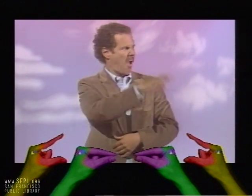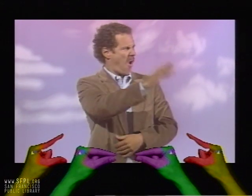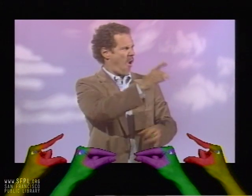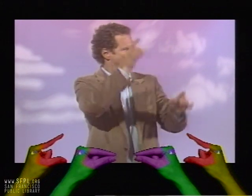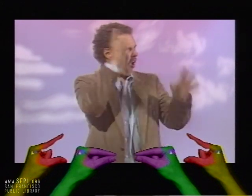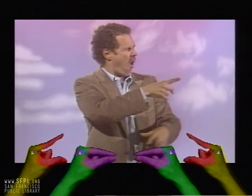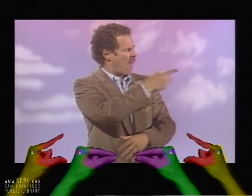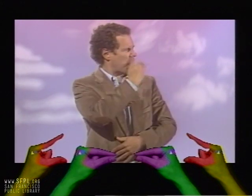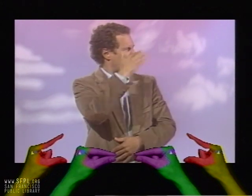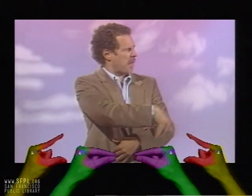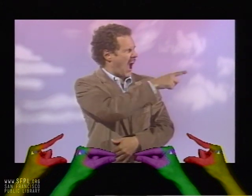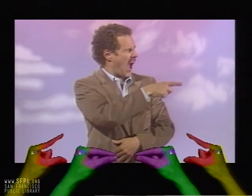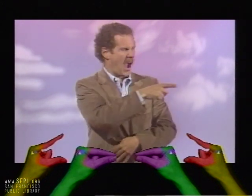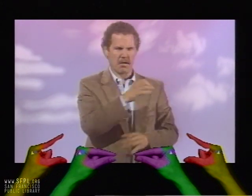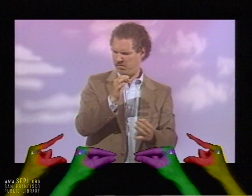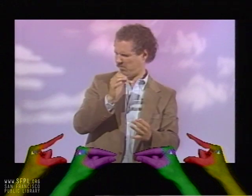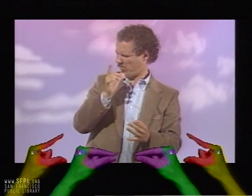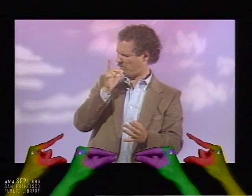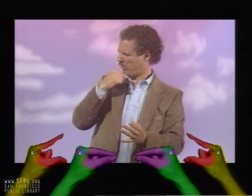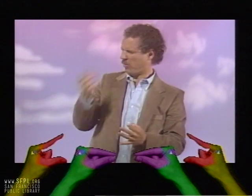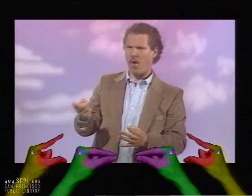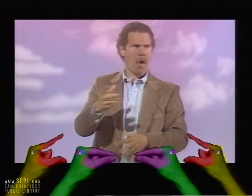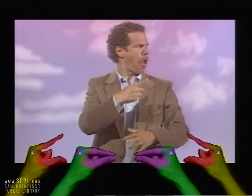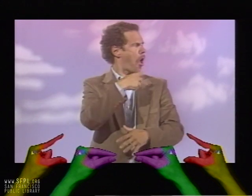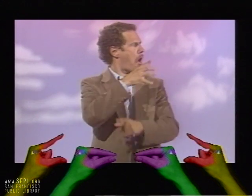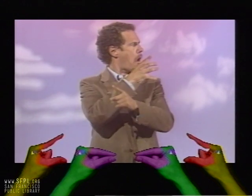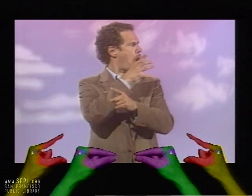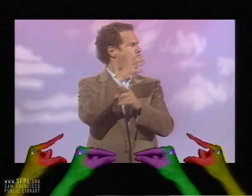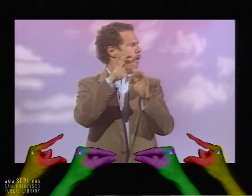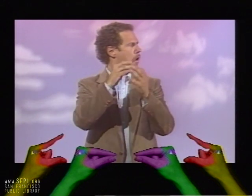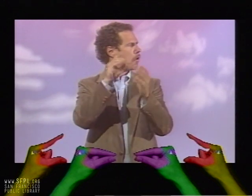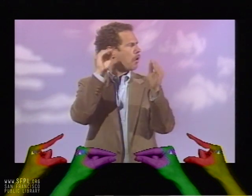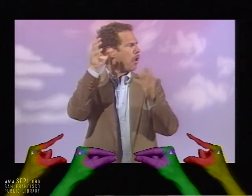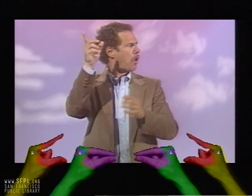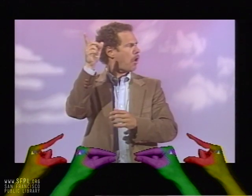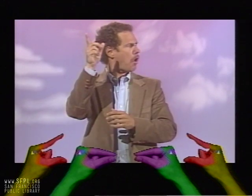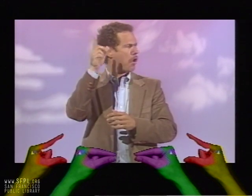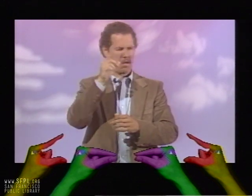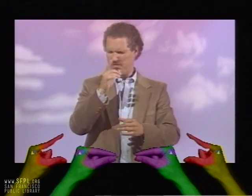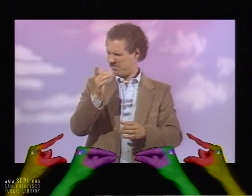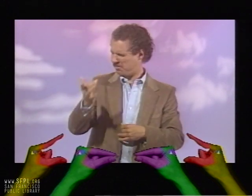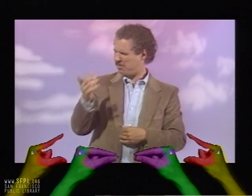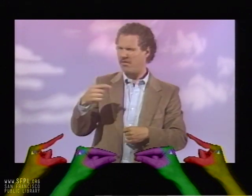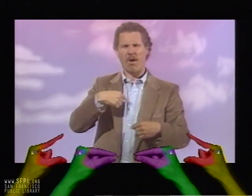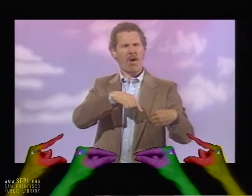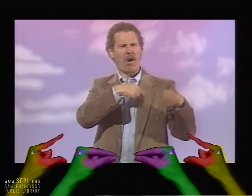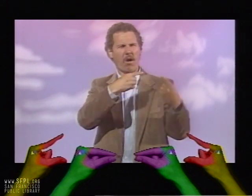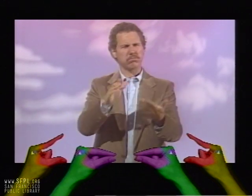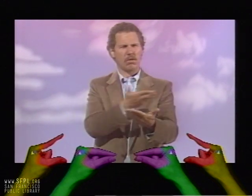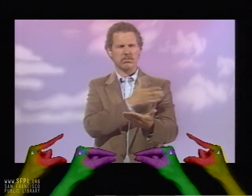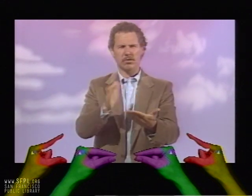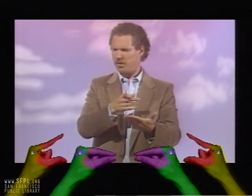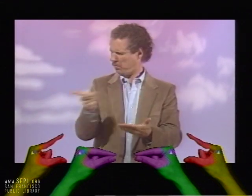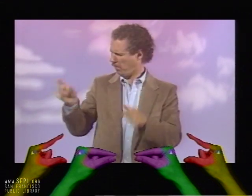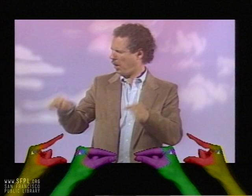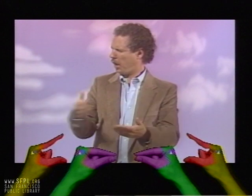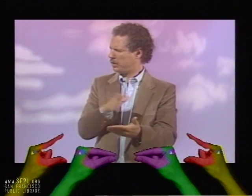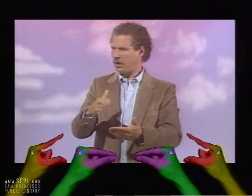doing? Don't you know only naughty birds sing? Who told you that? Well, my mother and the eagle school. Well, they're wrong. It's